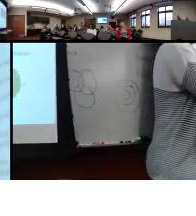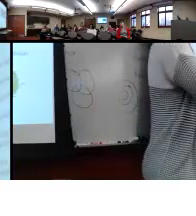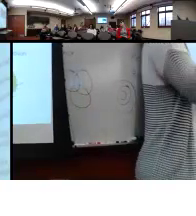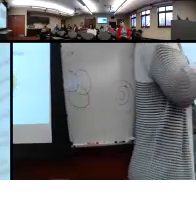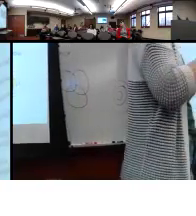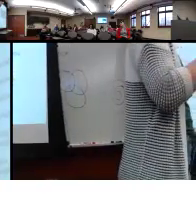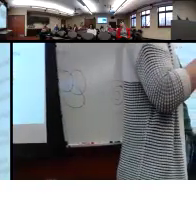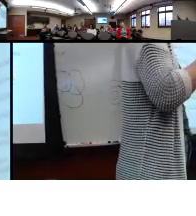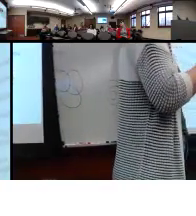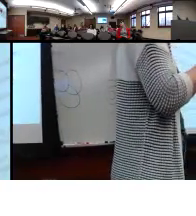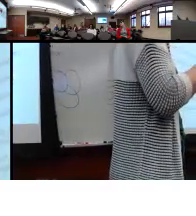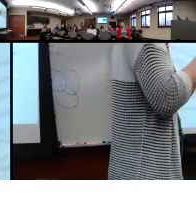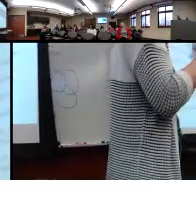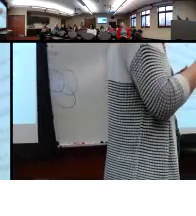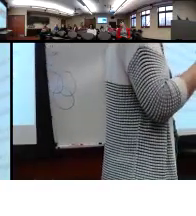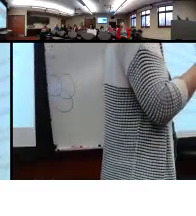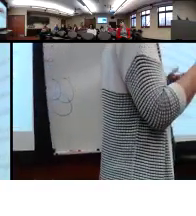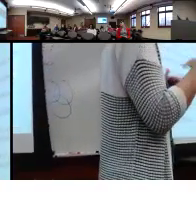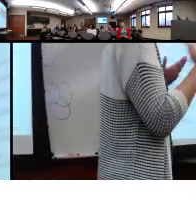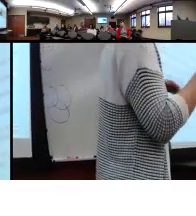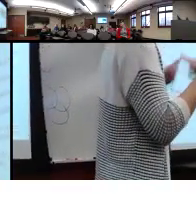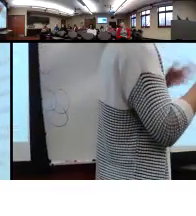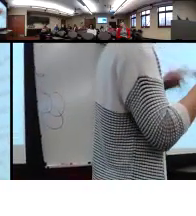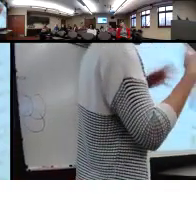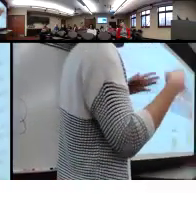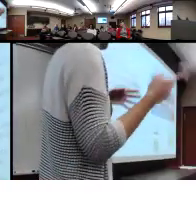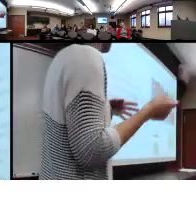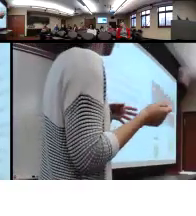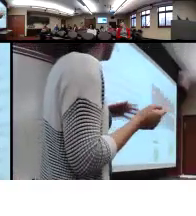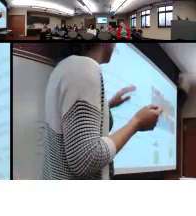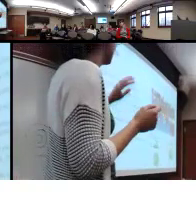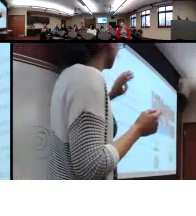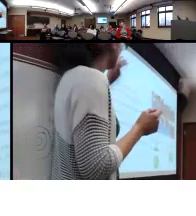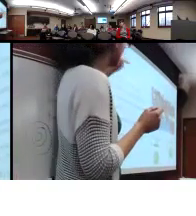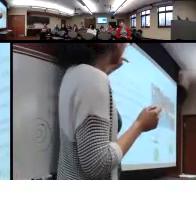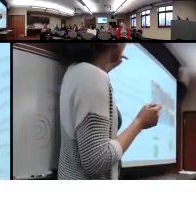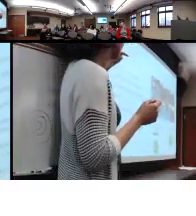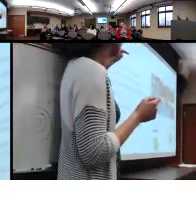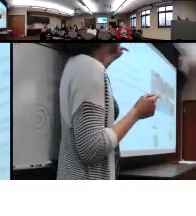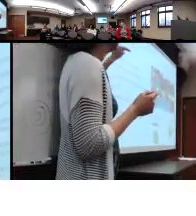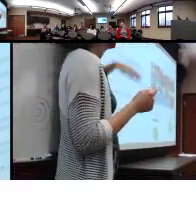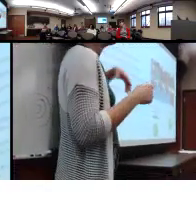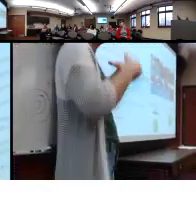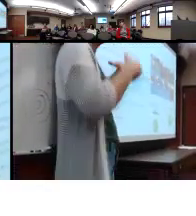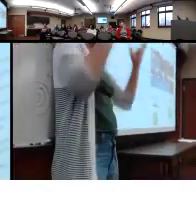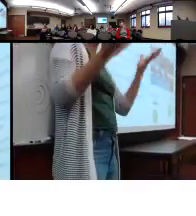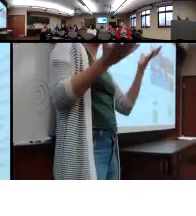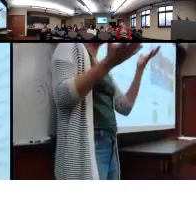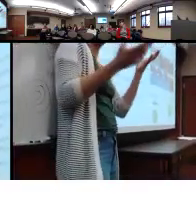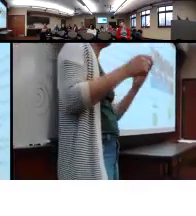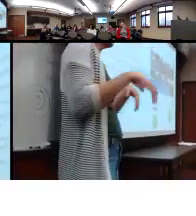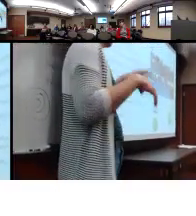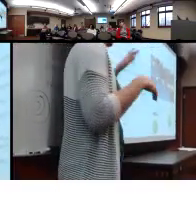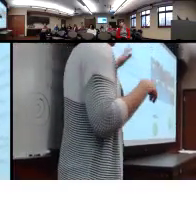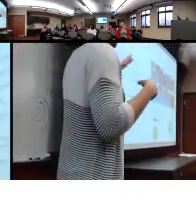had seven scenes or seven episodes that we included in four different stories. So there was a scene setting, there's a